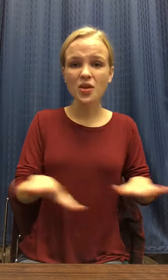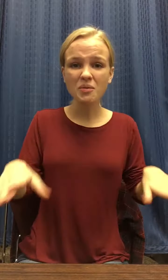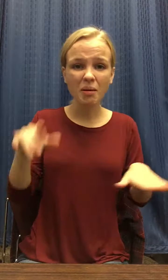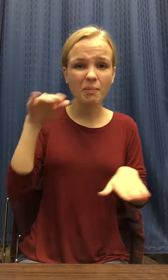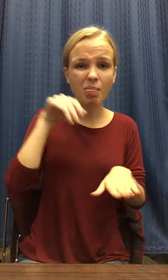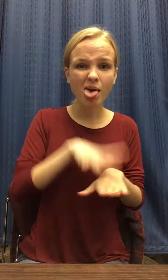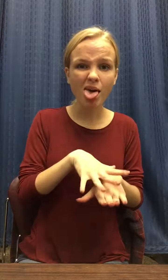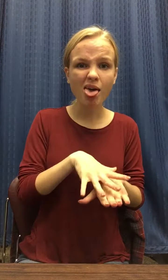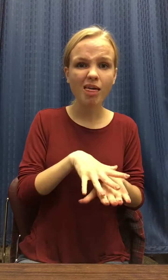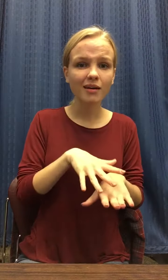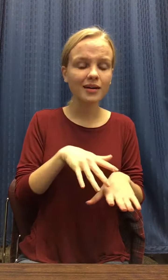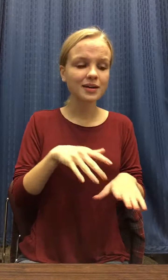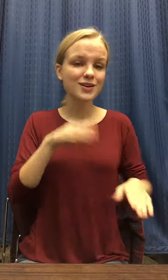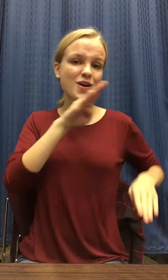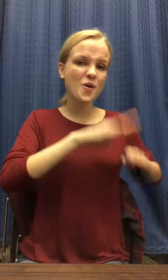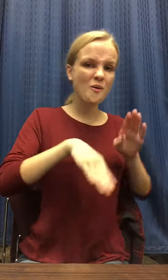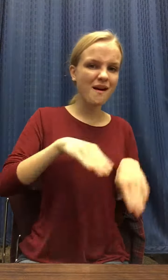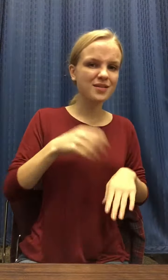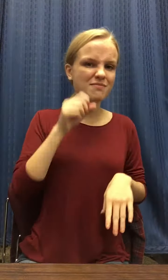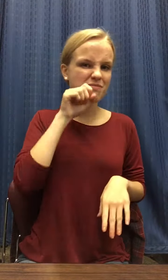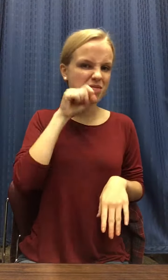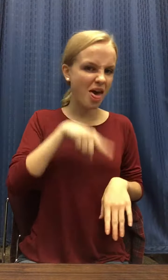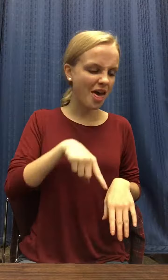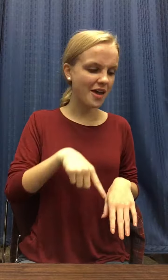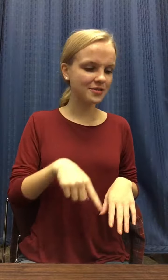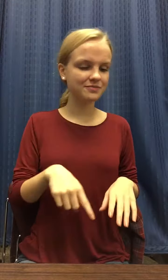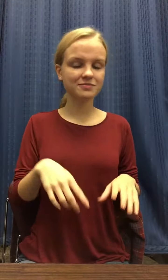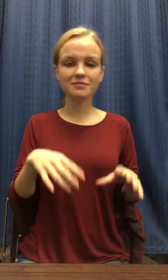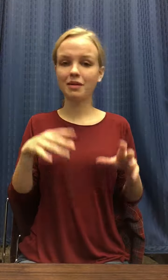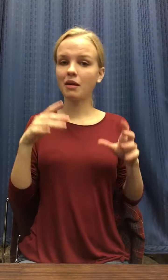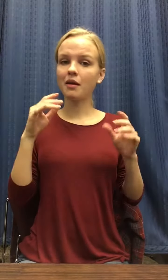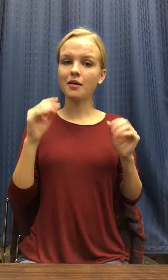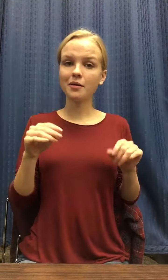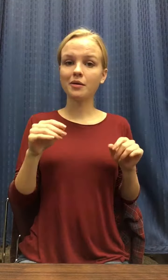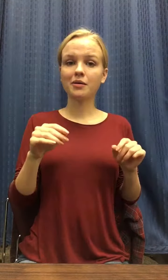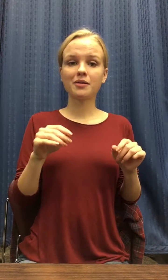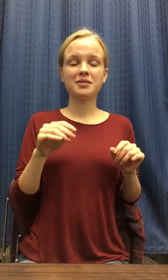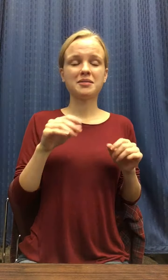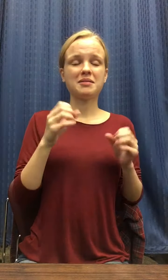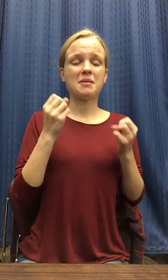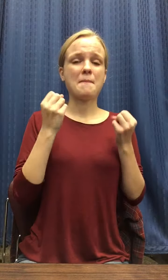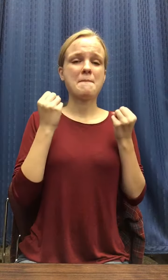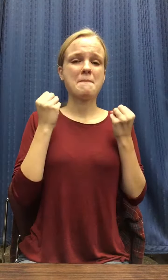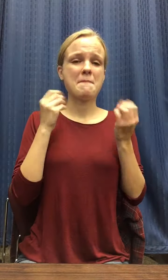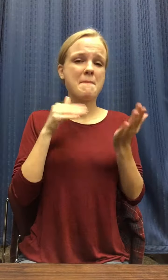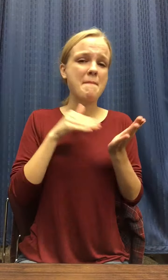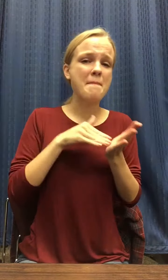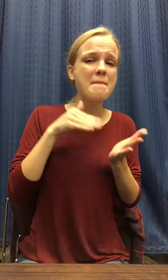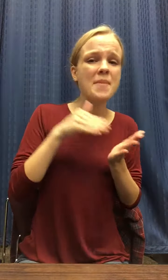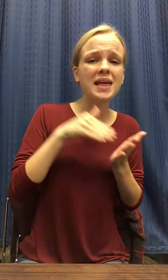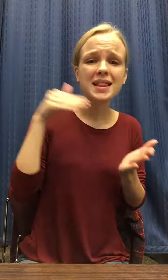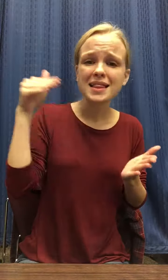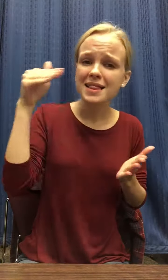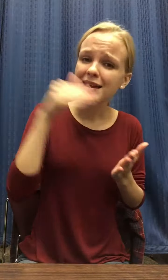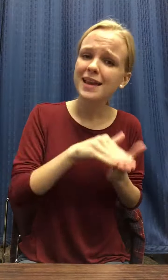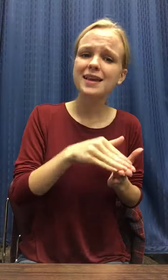spit uncounted billions of consumption germs. There would be meat stored in